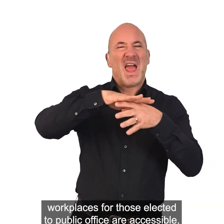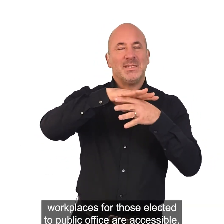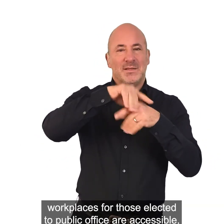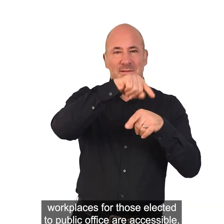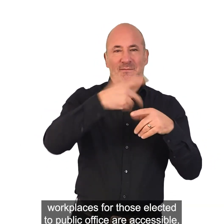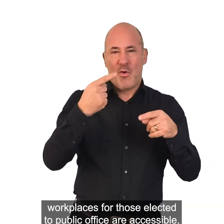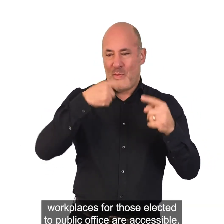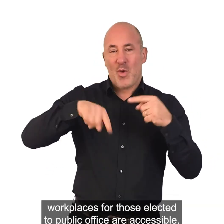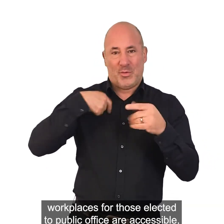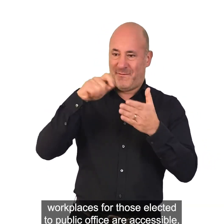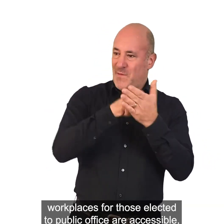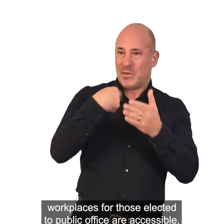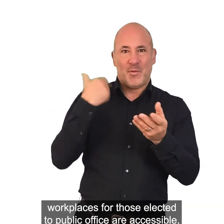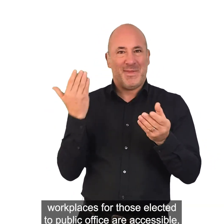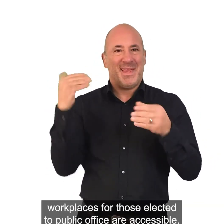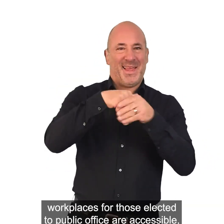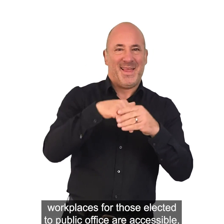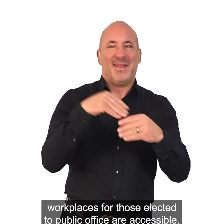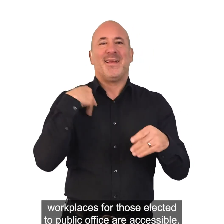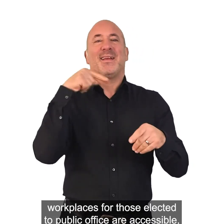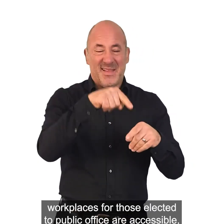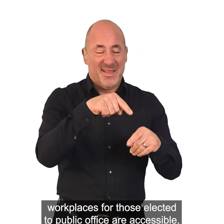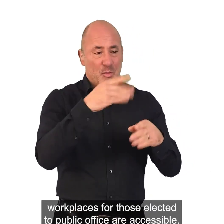for those elected to public office are accessible,